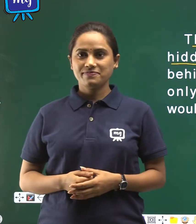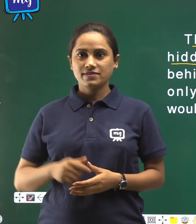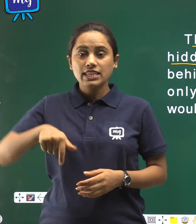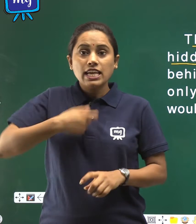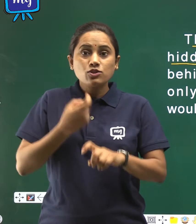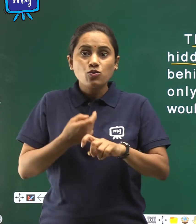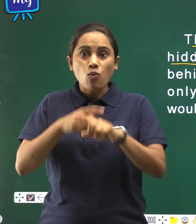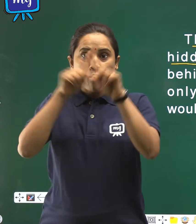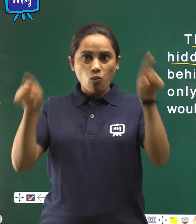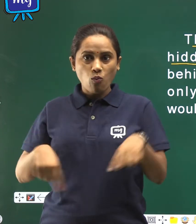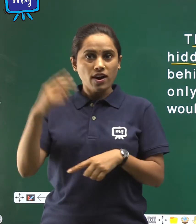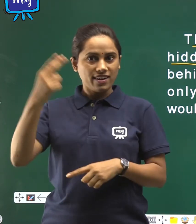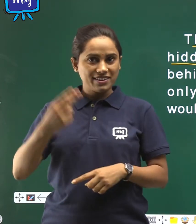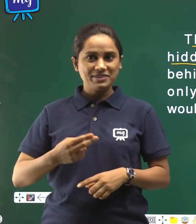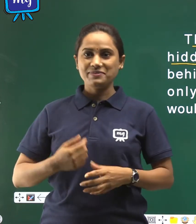his work